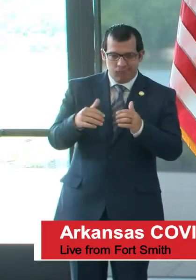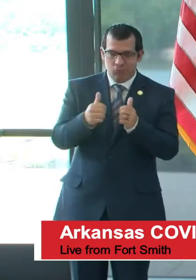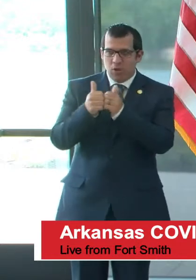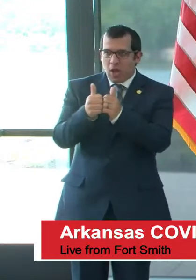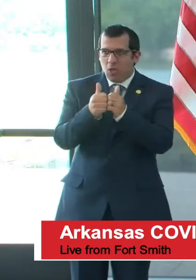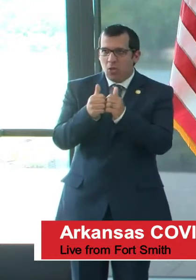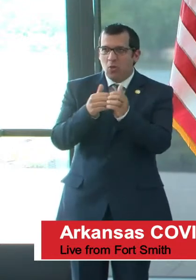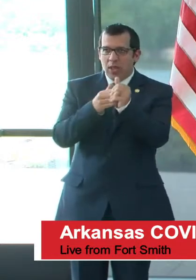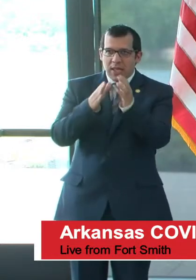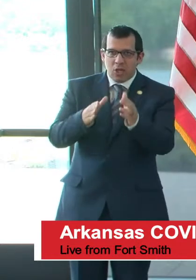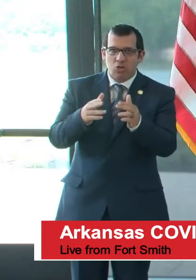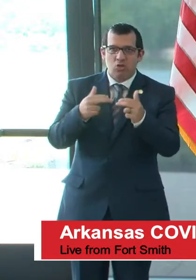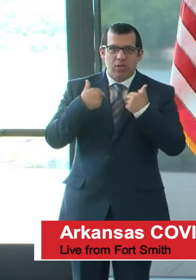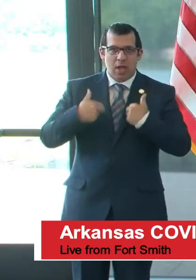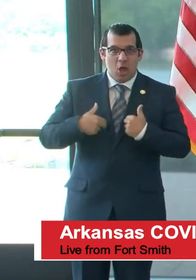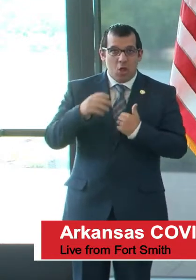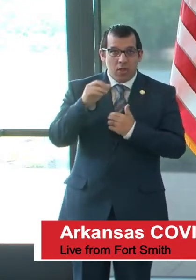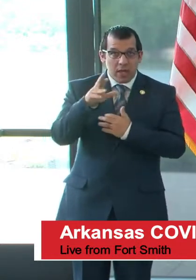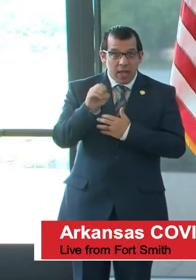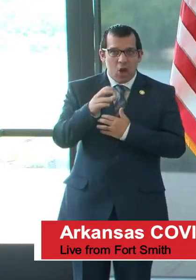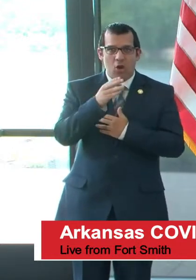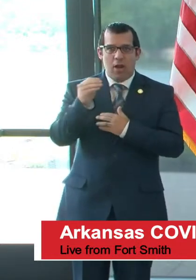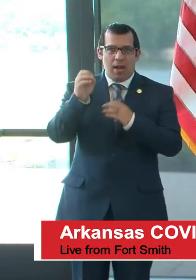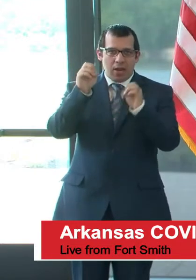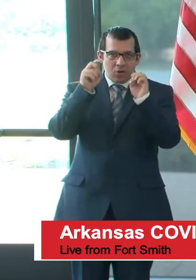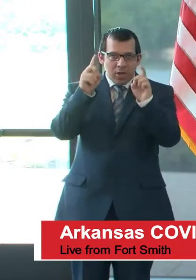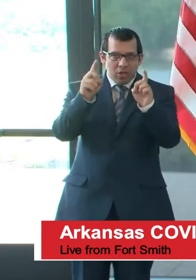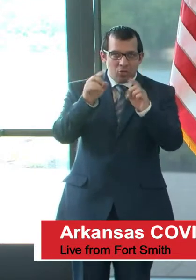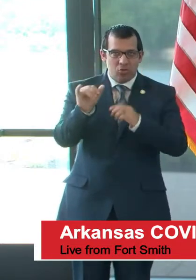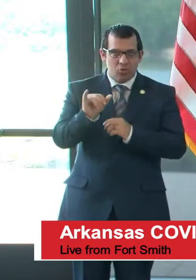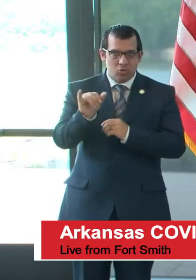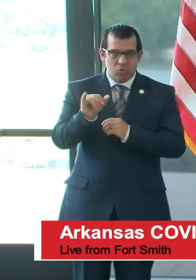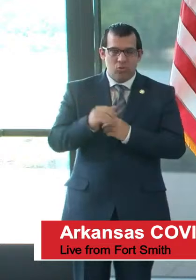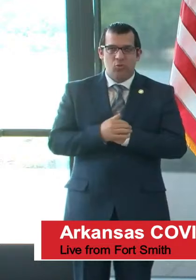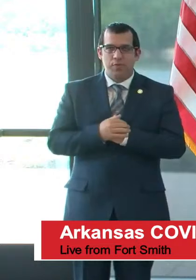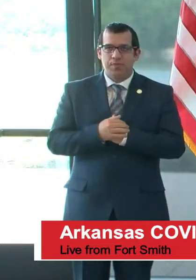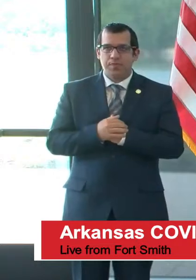leaders, healthcare, but also education,